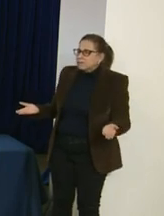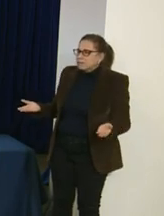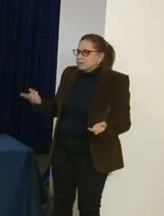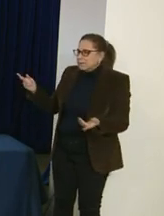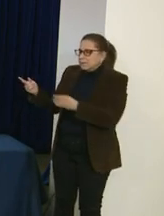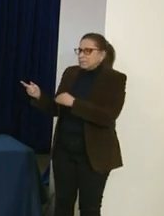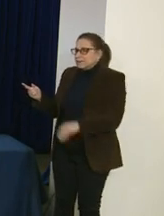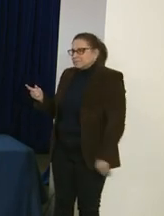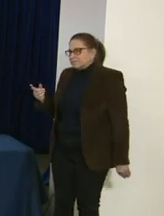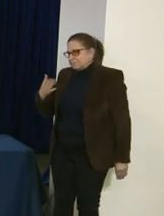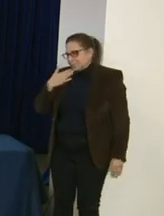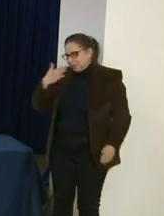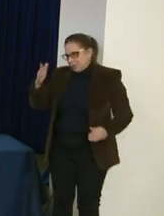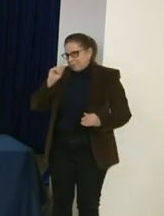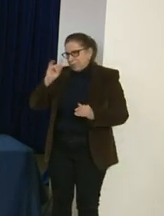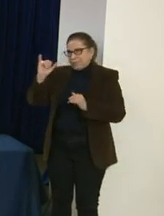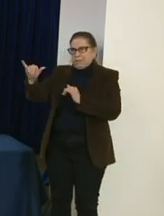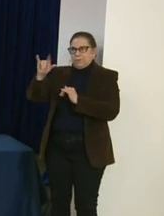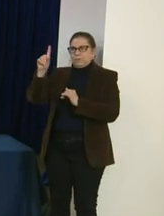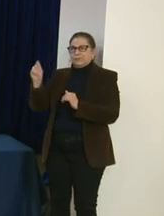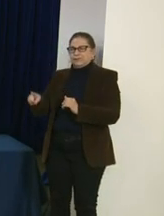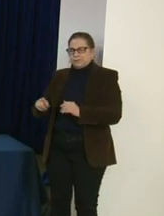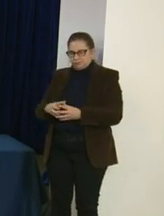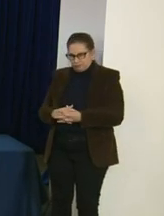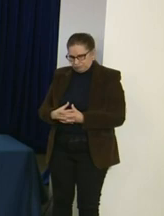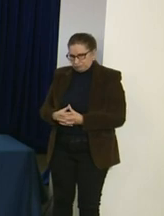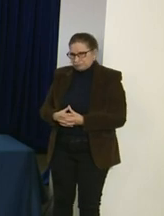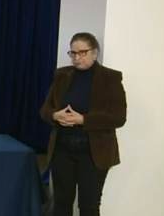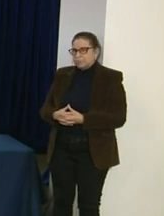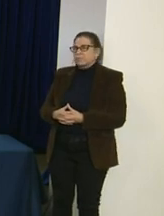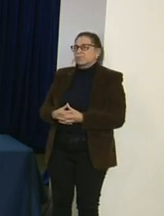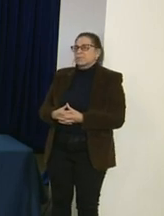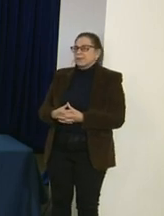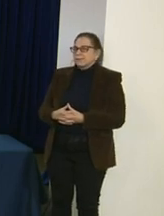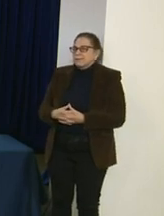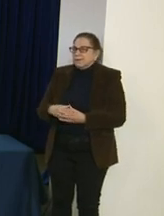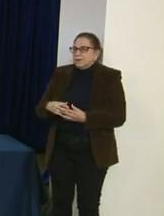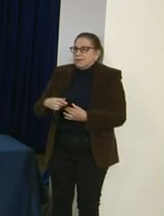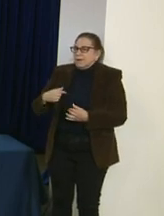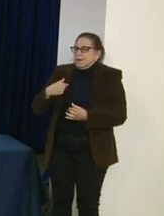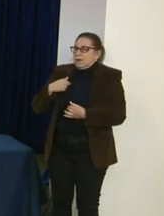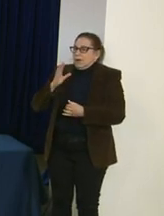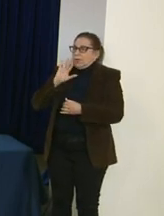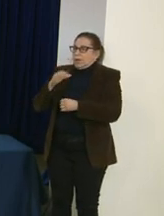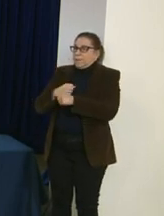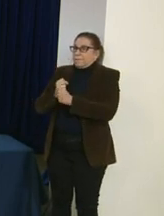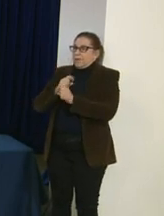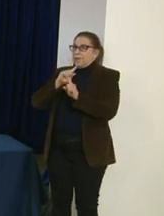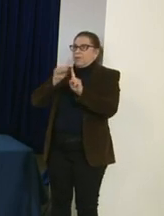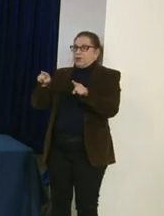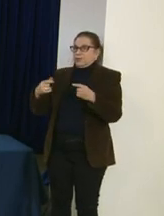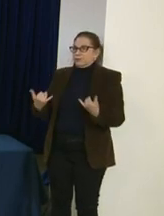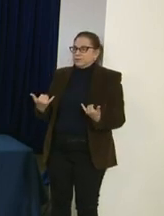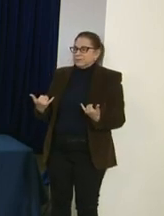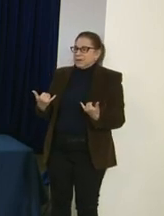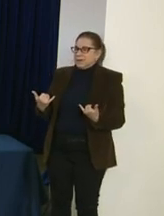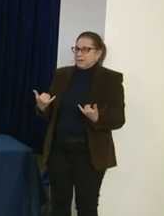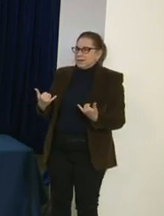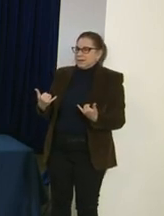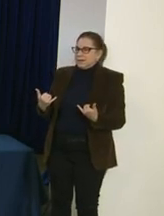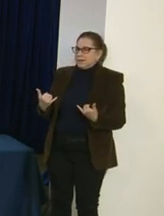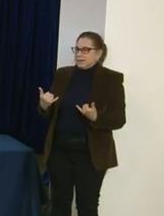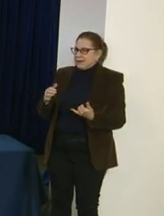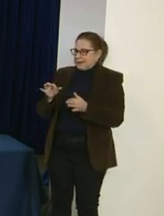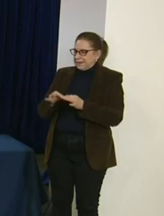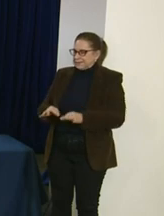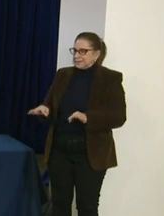us to an order that I am making today about essential business